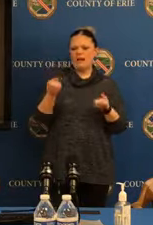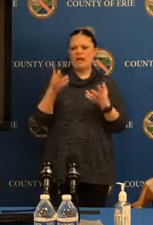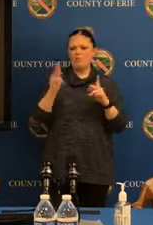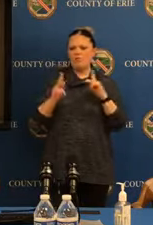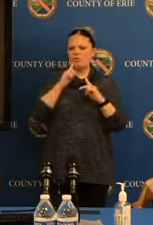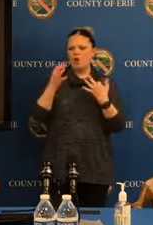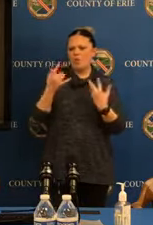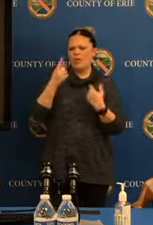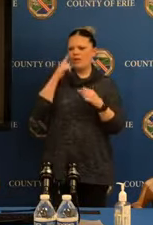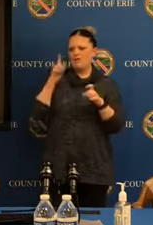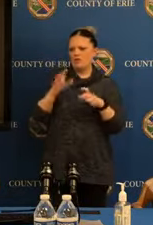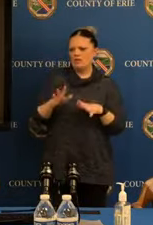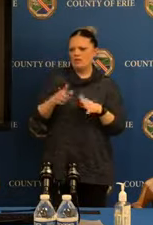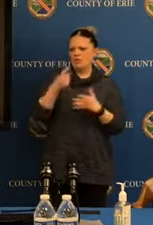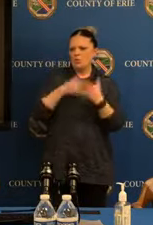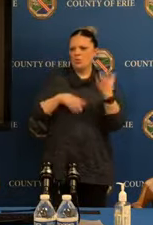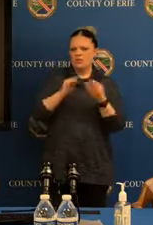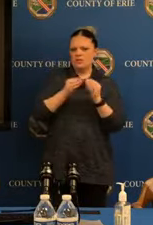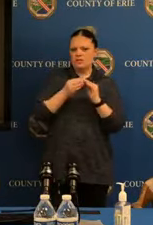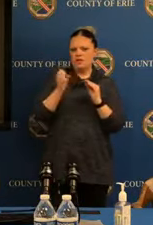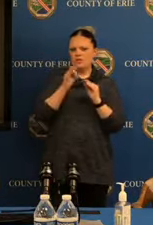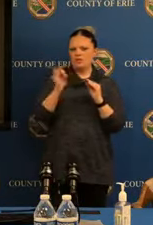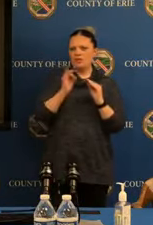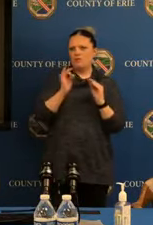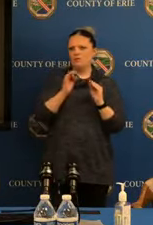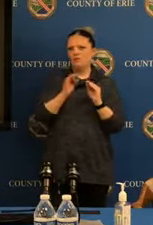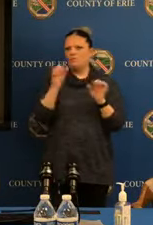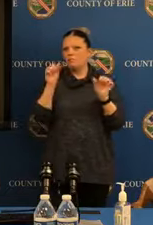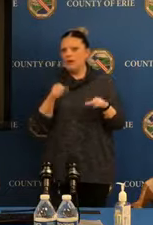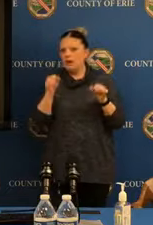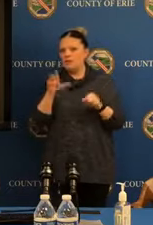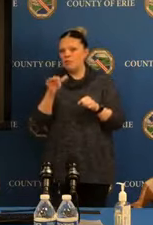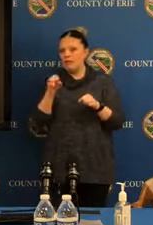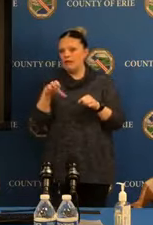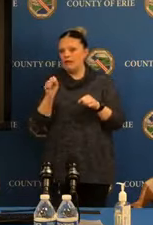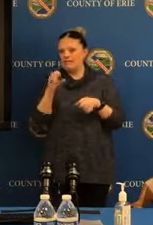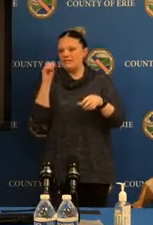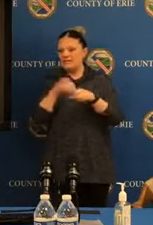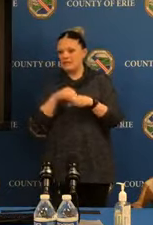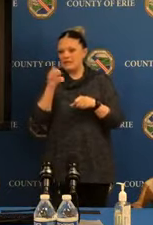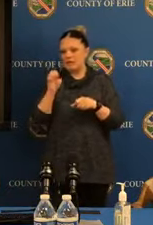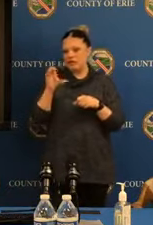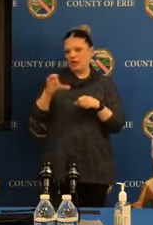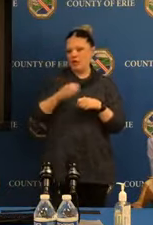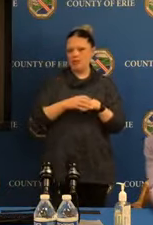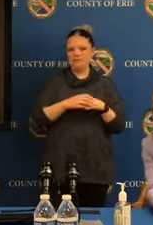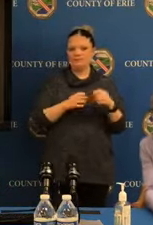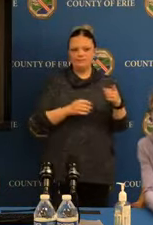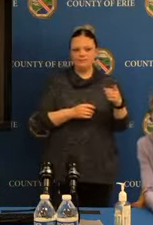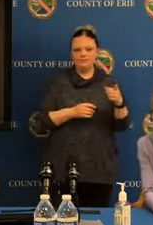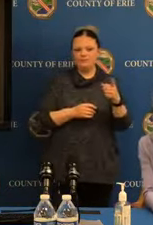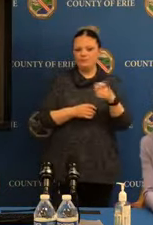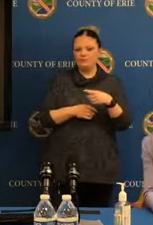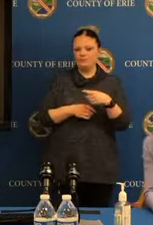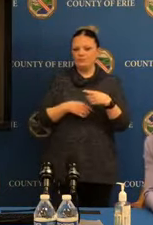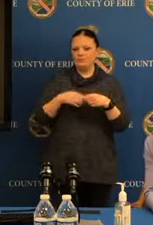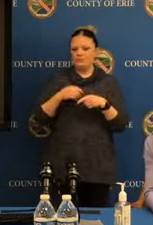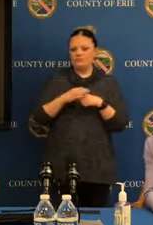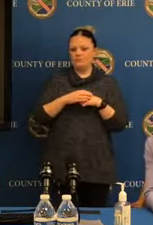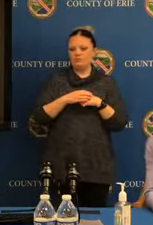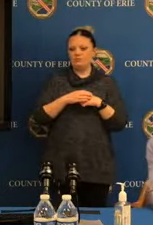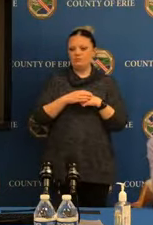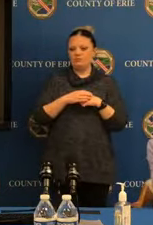are waiting for a test? What's the number of presumptive cases in Erie County? So the question is,